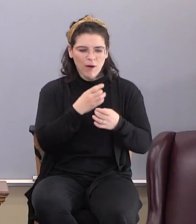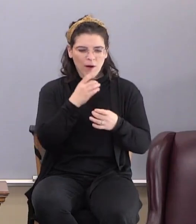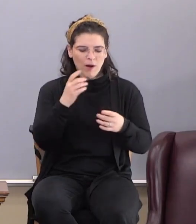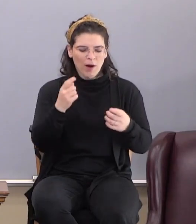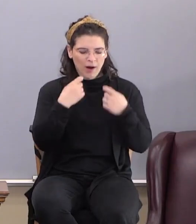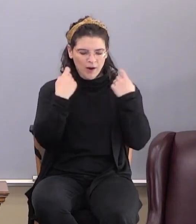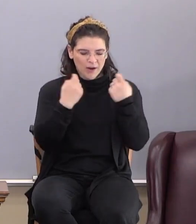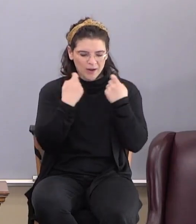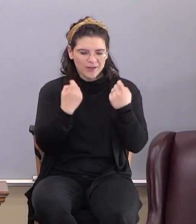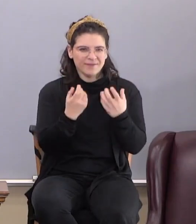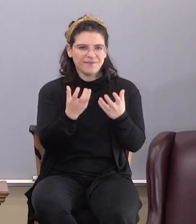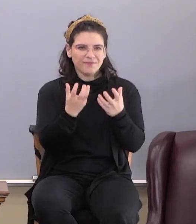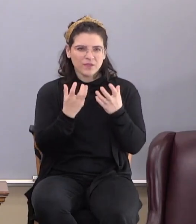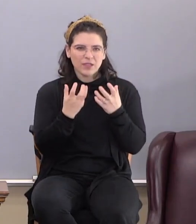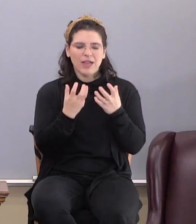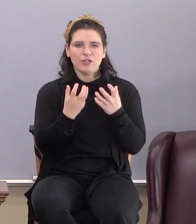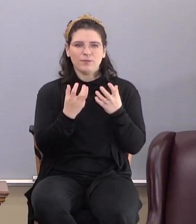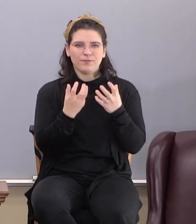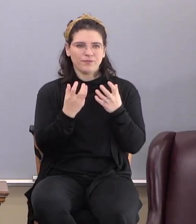the desire